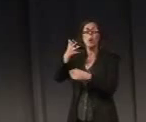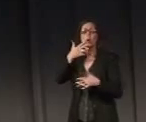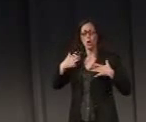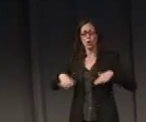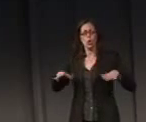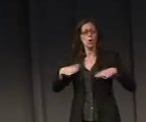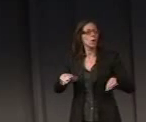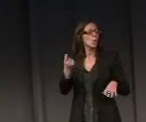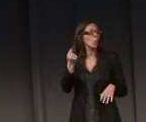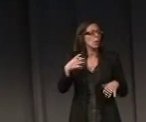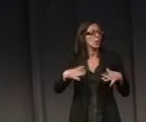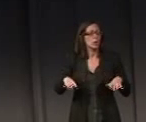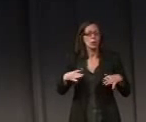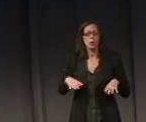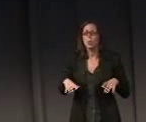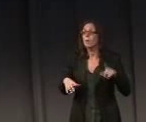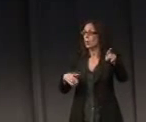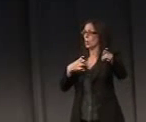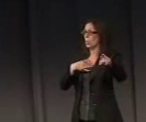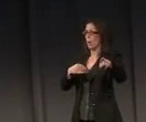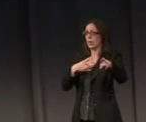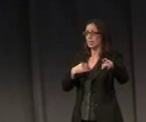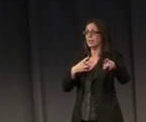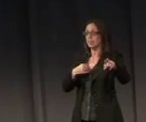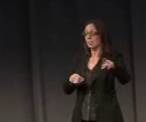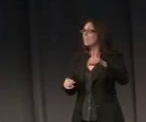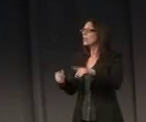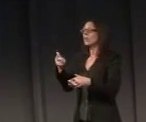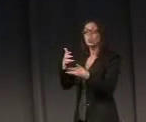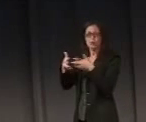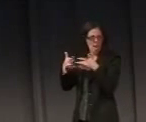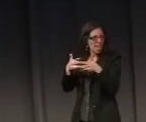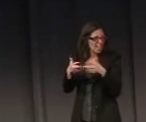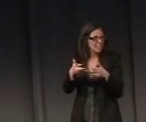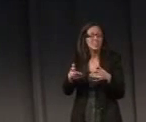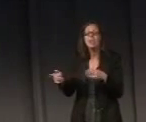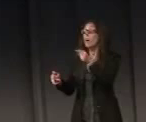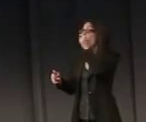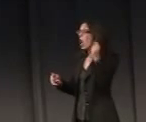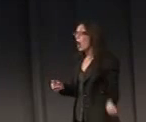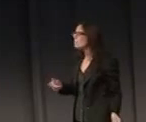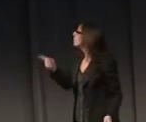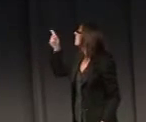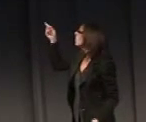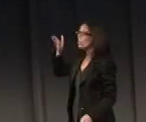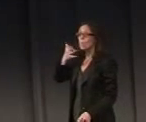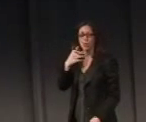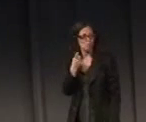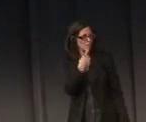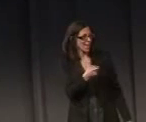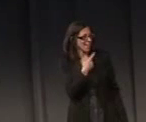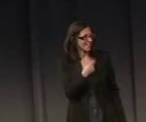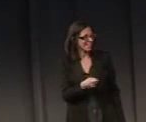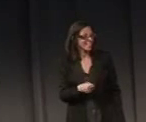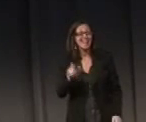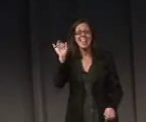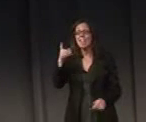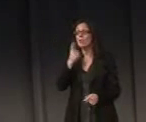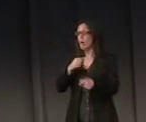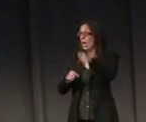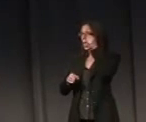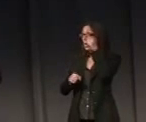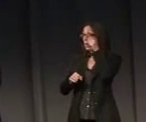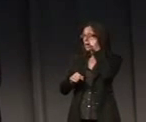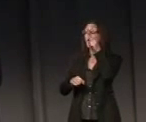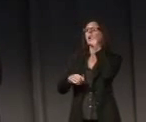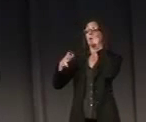White, gray. Okay, take away the color filter, and it is, of course, red. Okay, so what's striking about